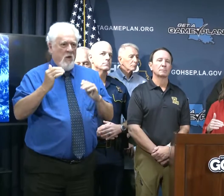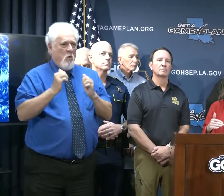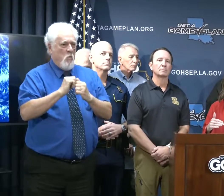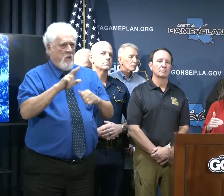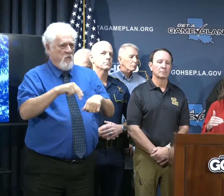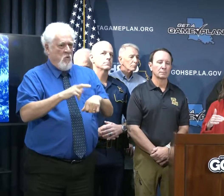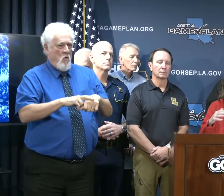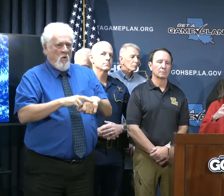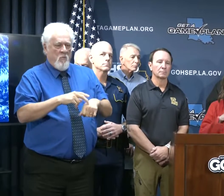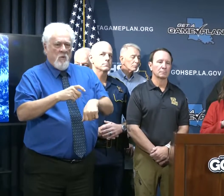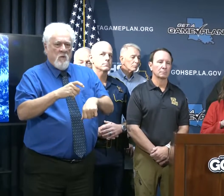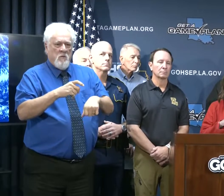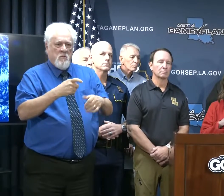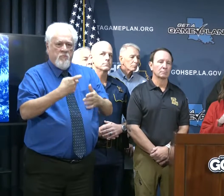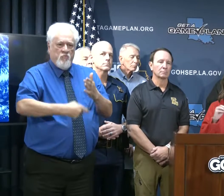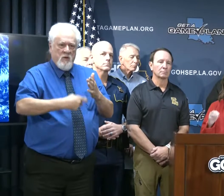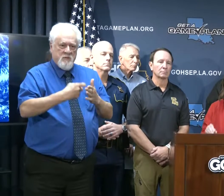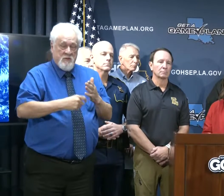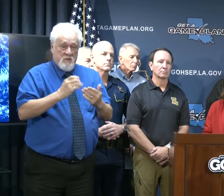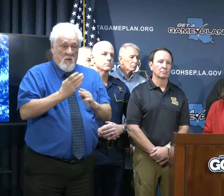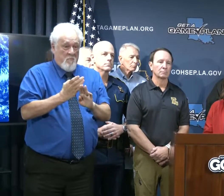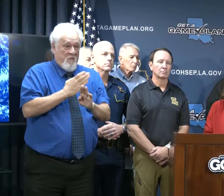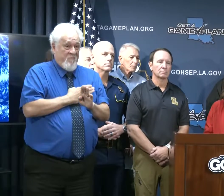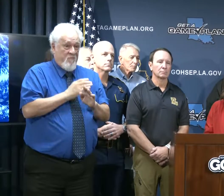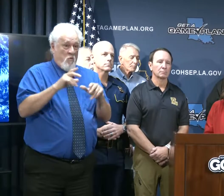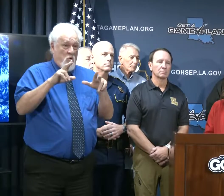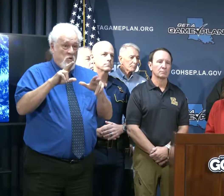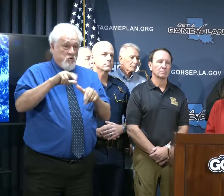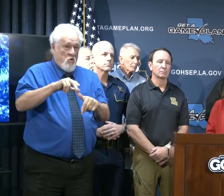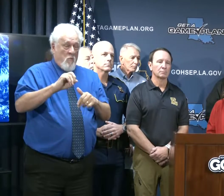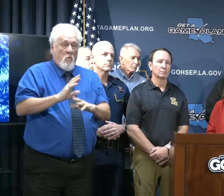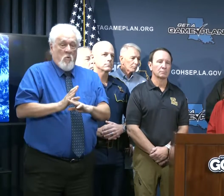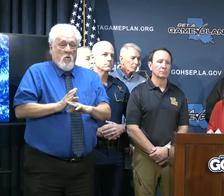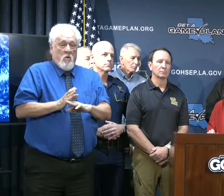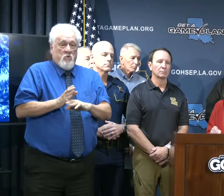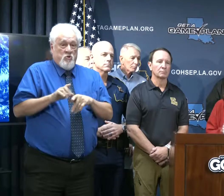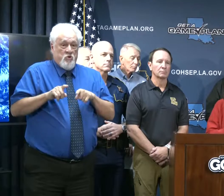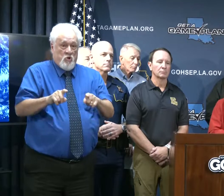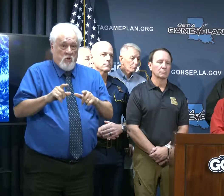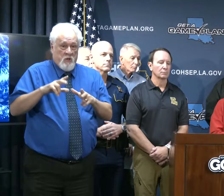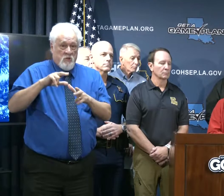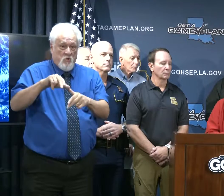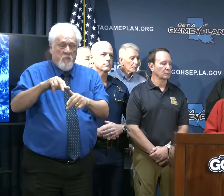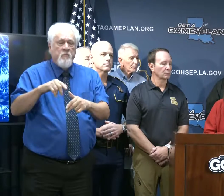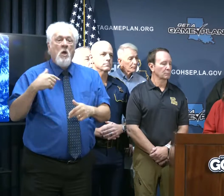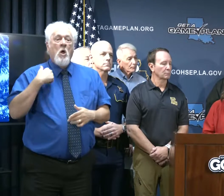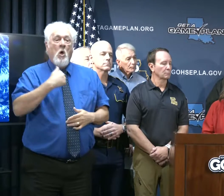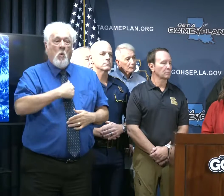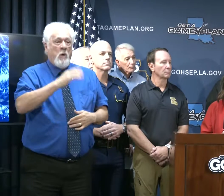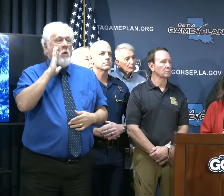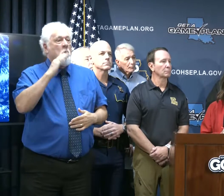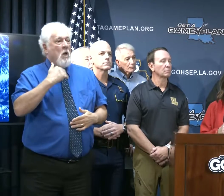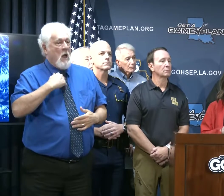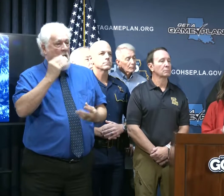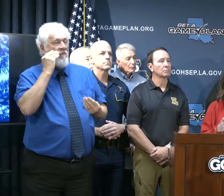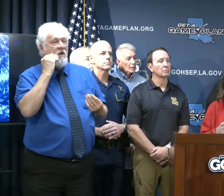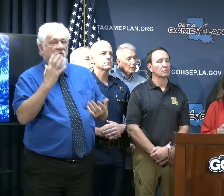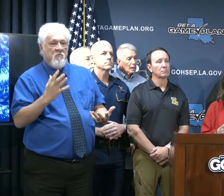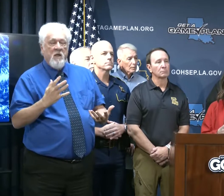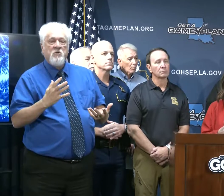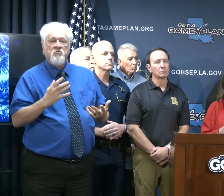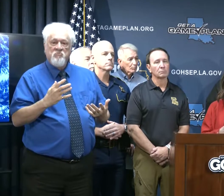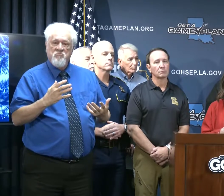be charged right before the storm or during the storm. We will have some information, some